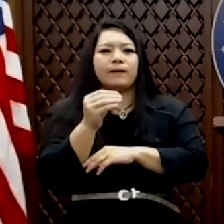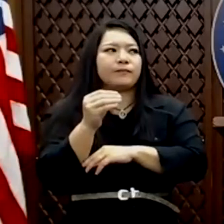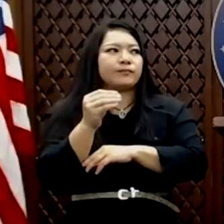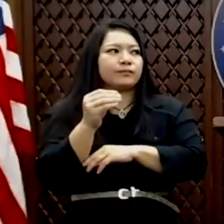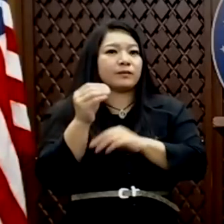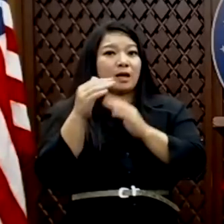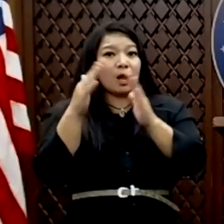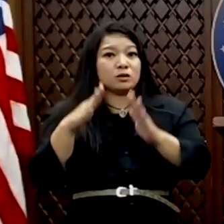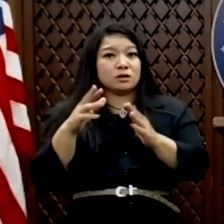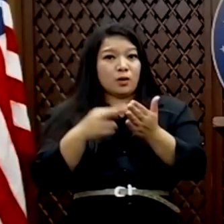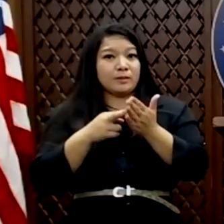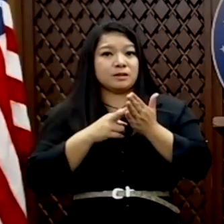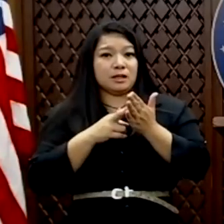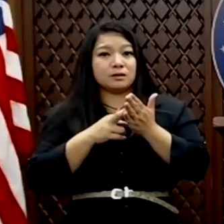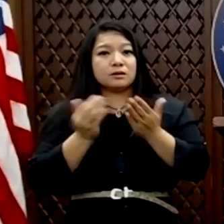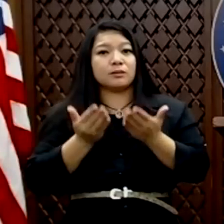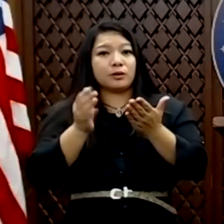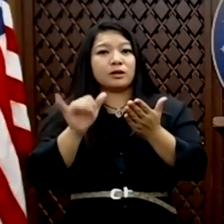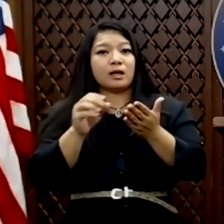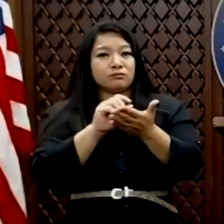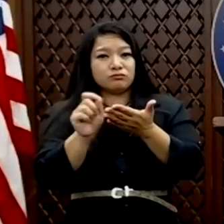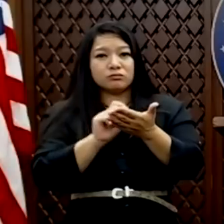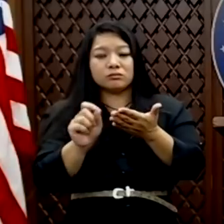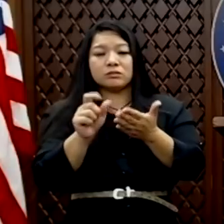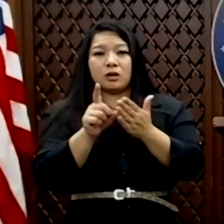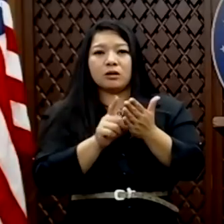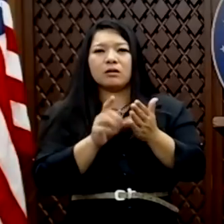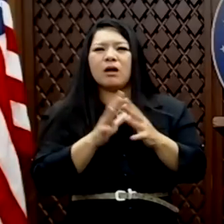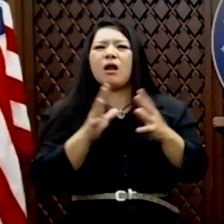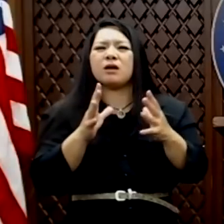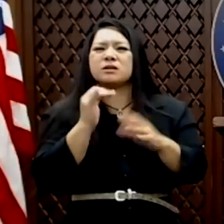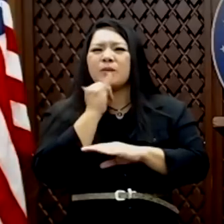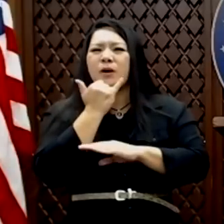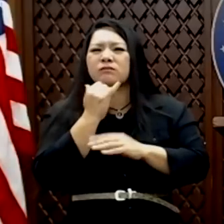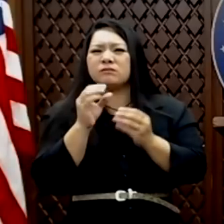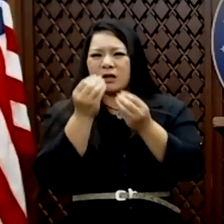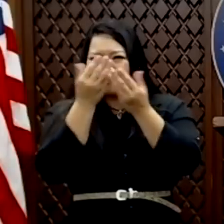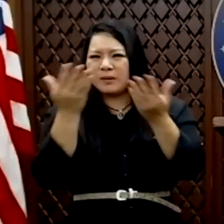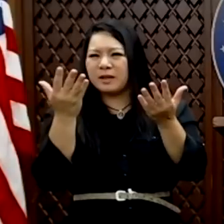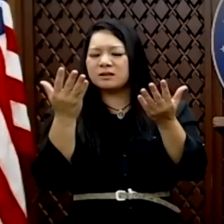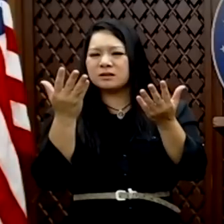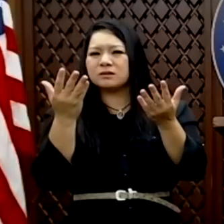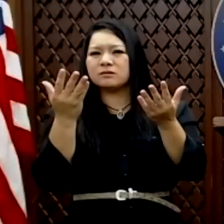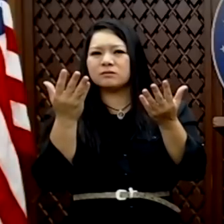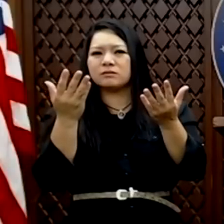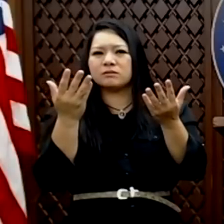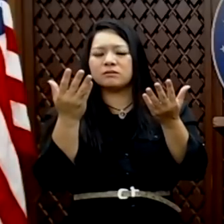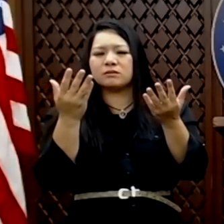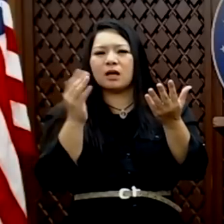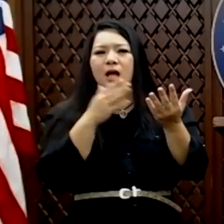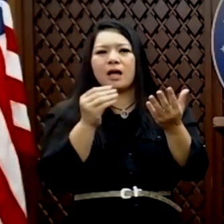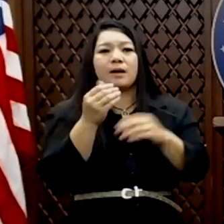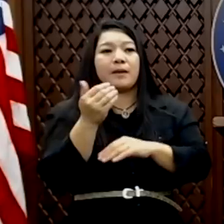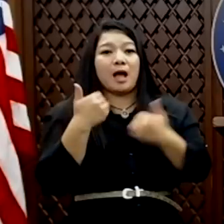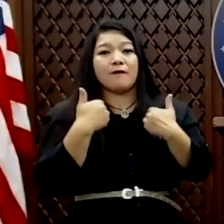of Representatives put it in. So there's lots of misinformation out there. So I'm having Ricky,